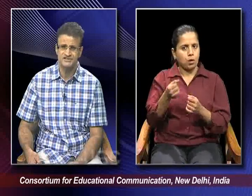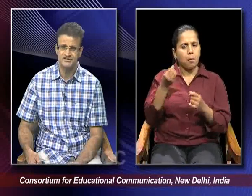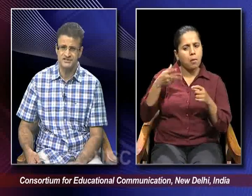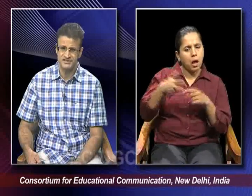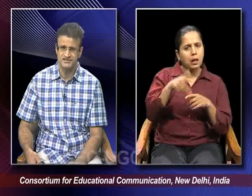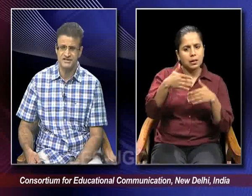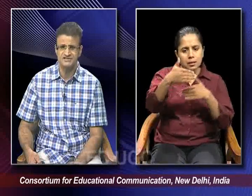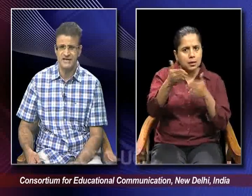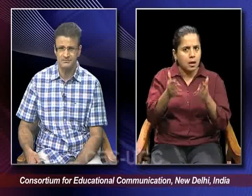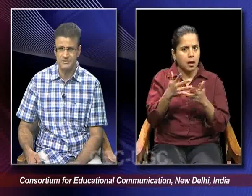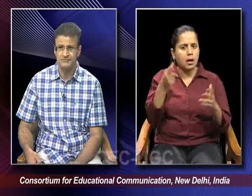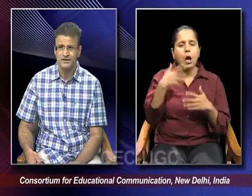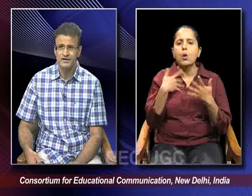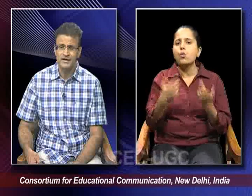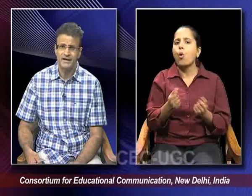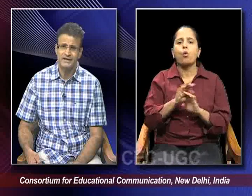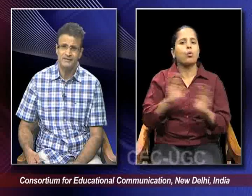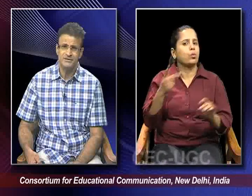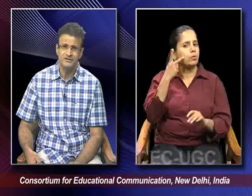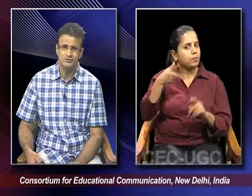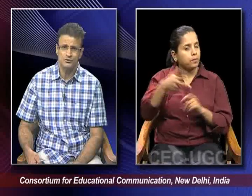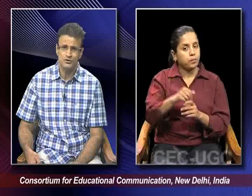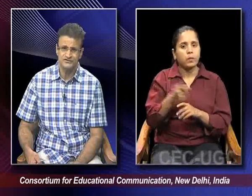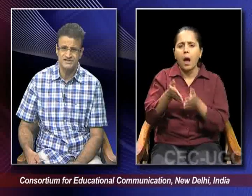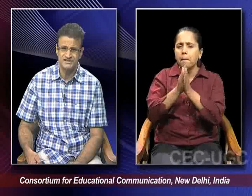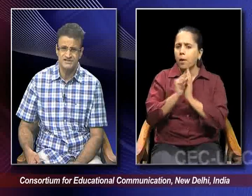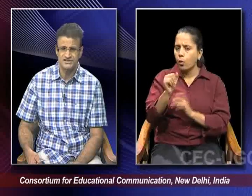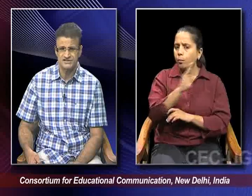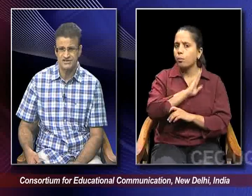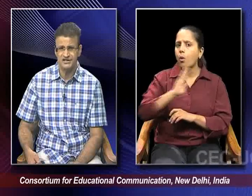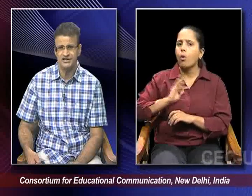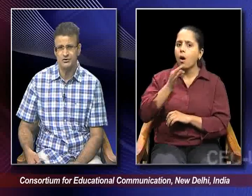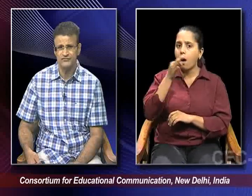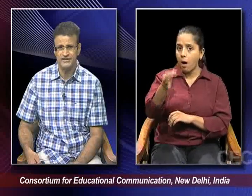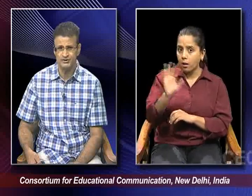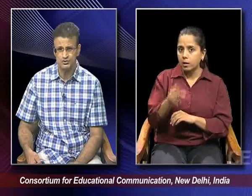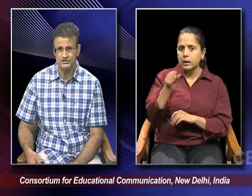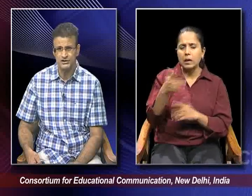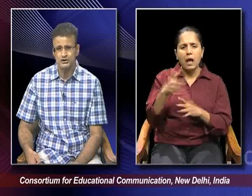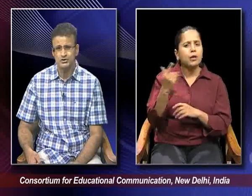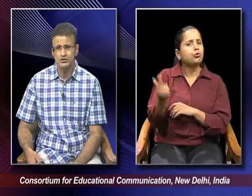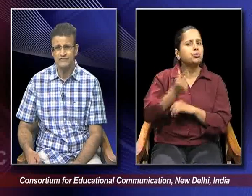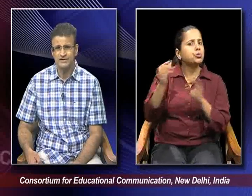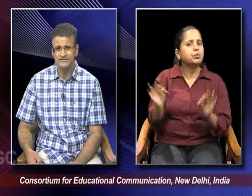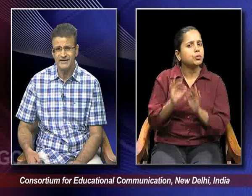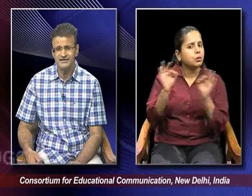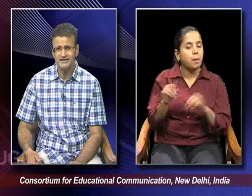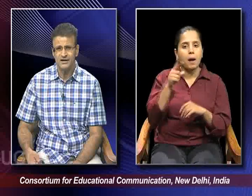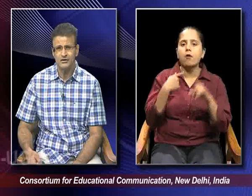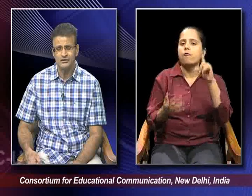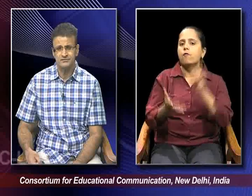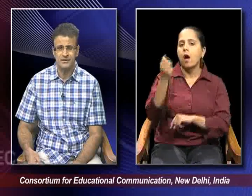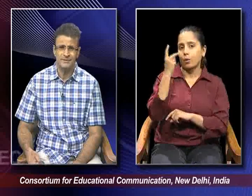they consider as undesirable, and an appeal to the board of censors is rarely of any use. So we find